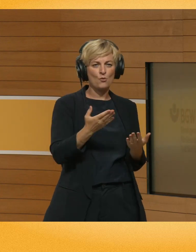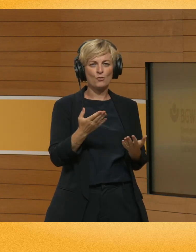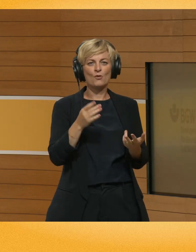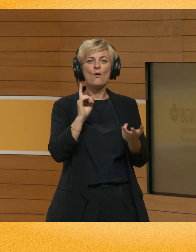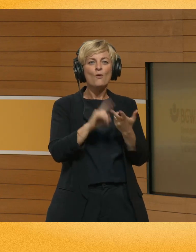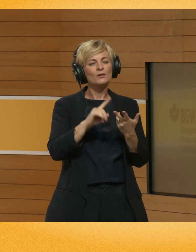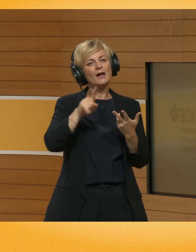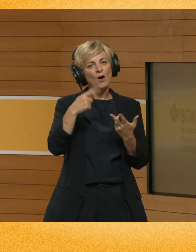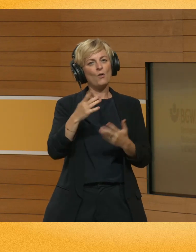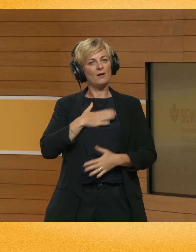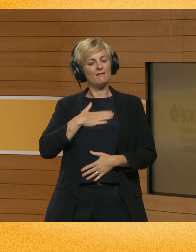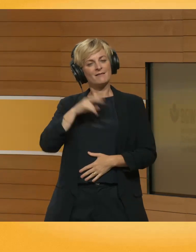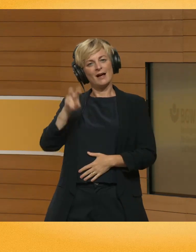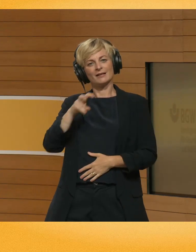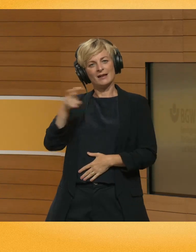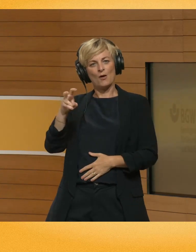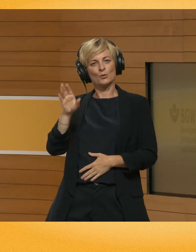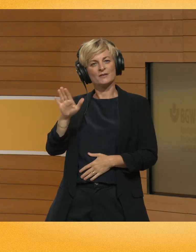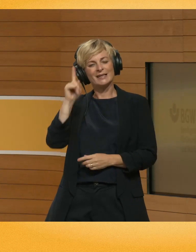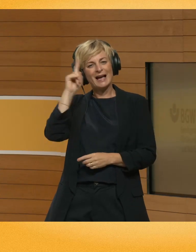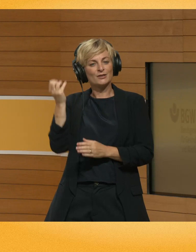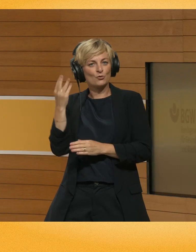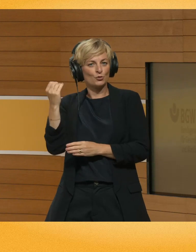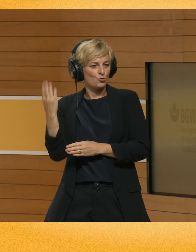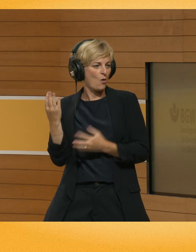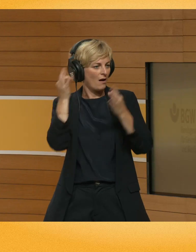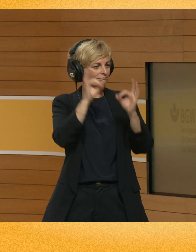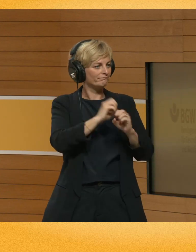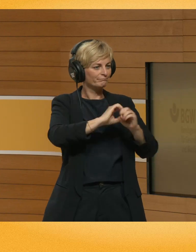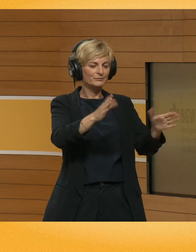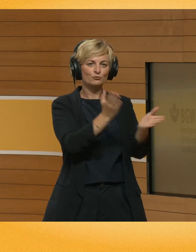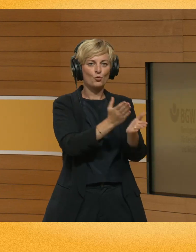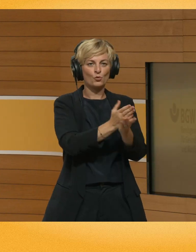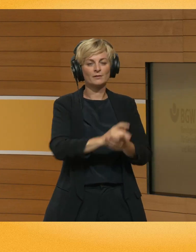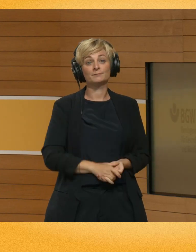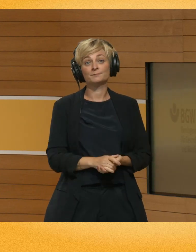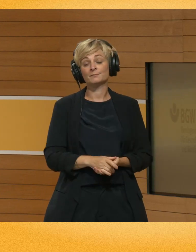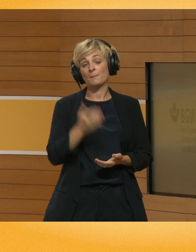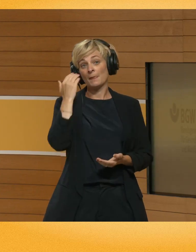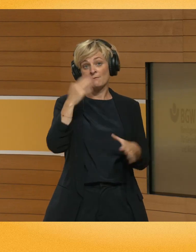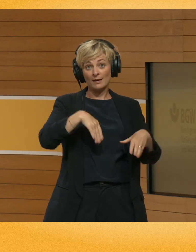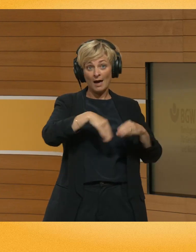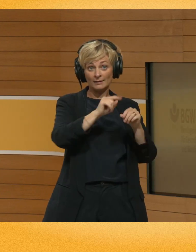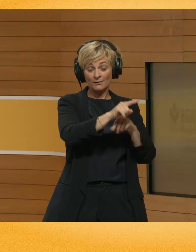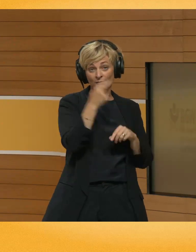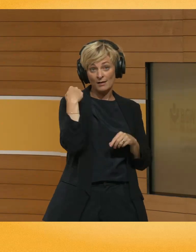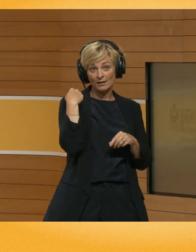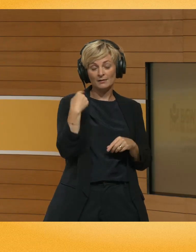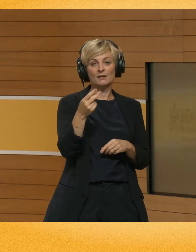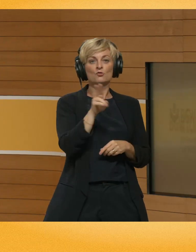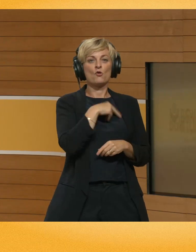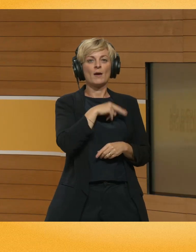our onboarding week. We're doing it since November 2022, so almost 1 year. And of course, we